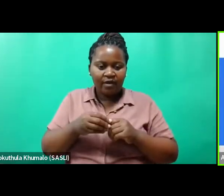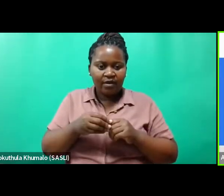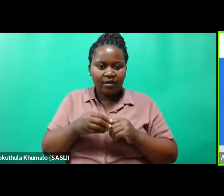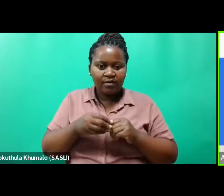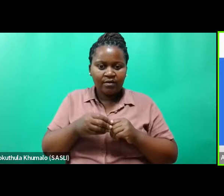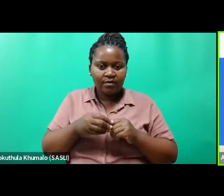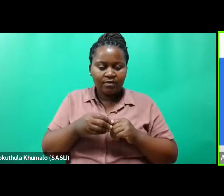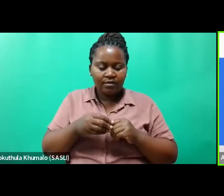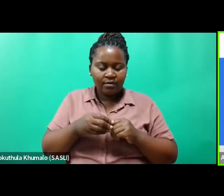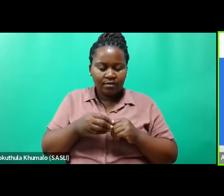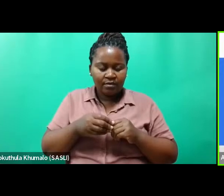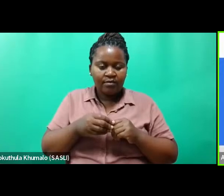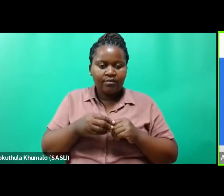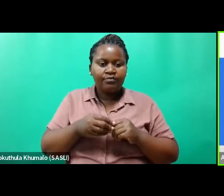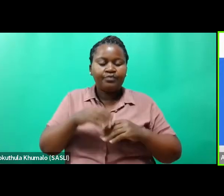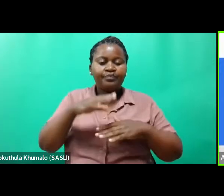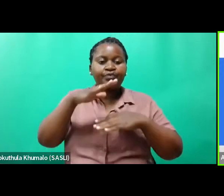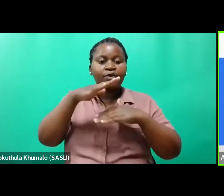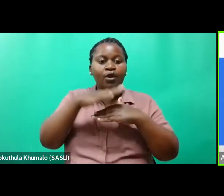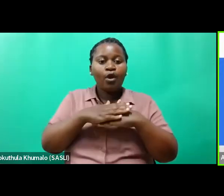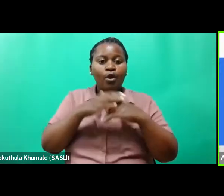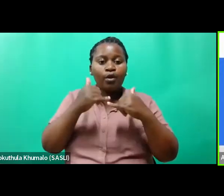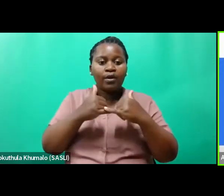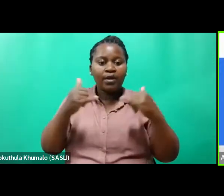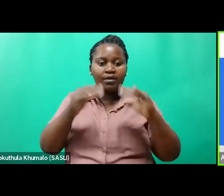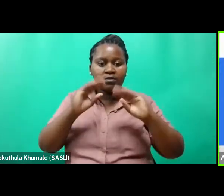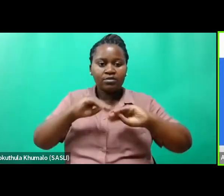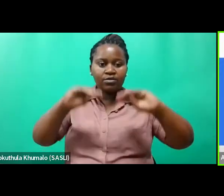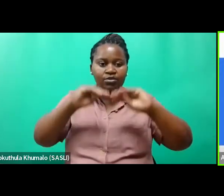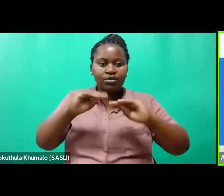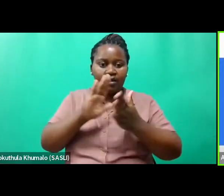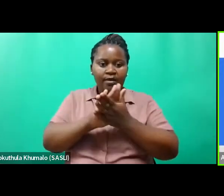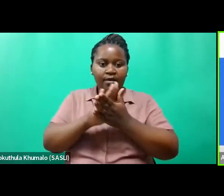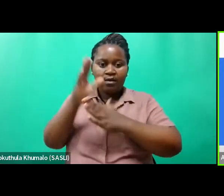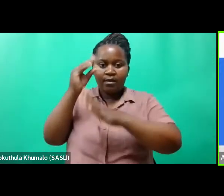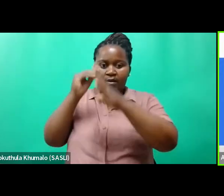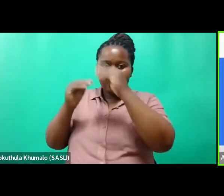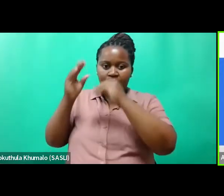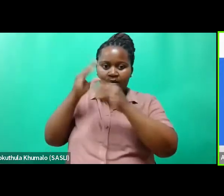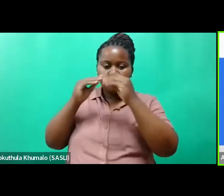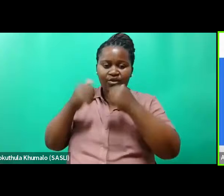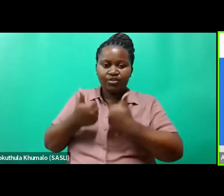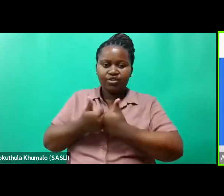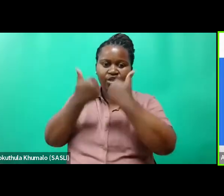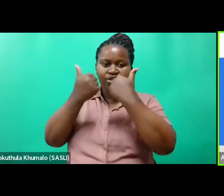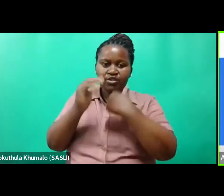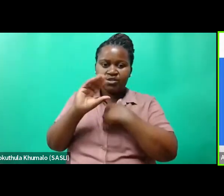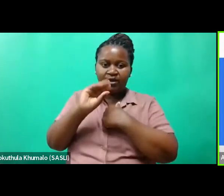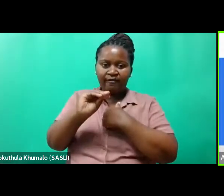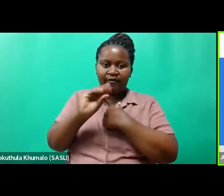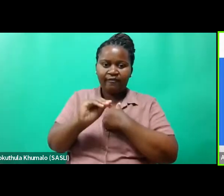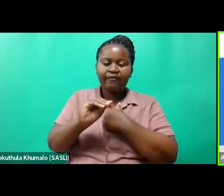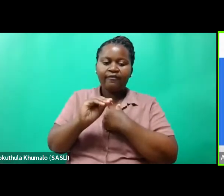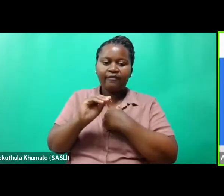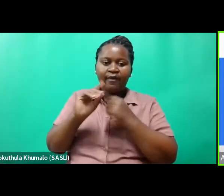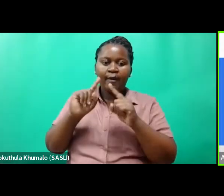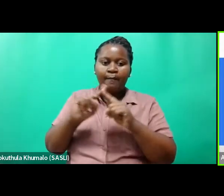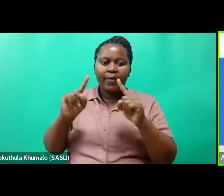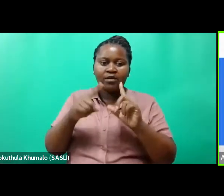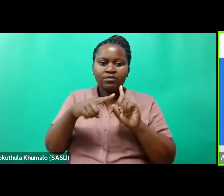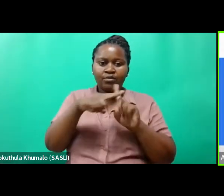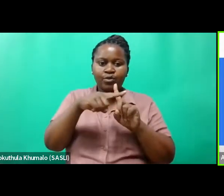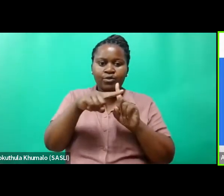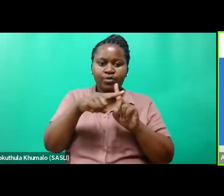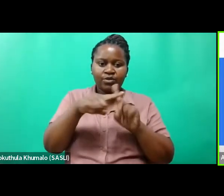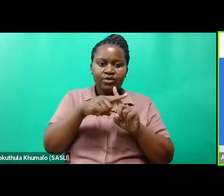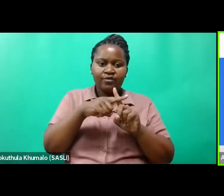Certainly, while online teaching and learning has had its challenges, it has also had many positives in the last 2